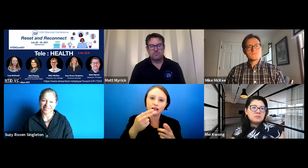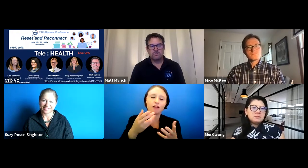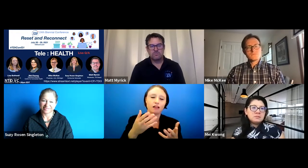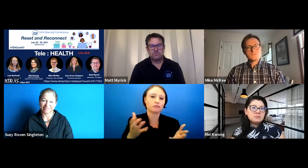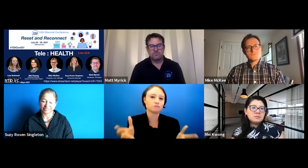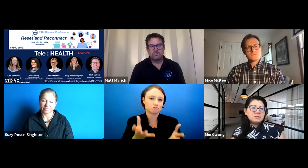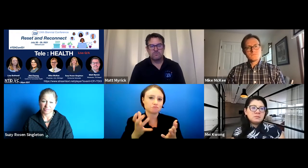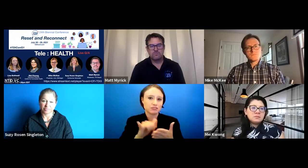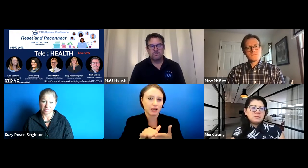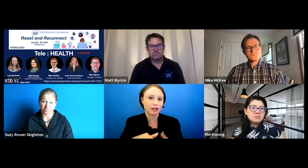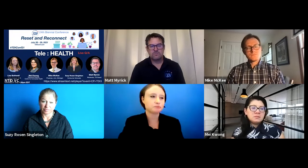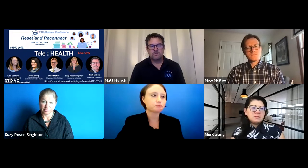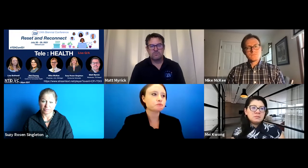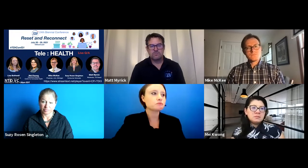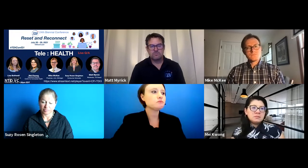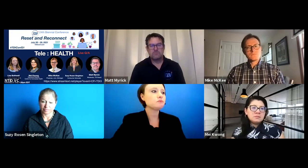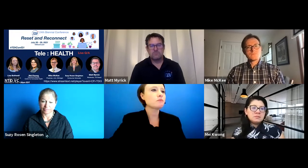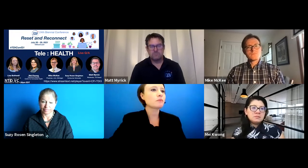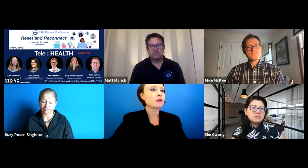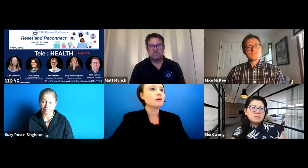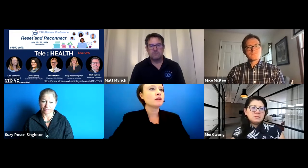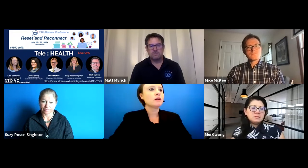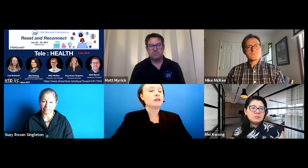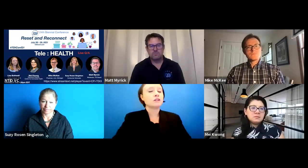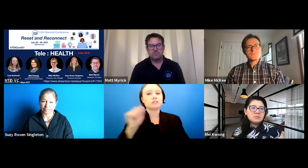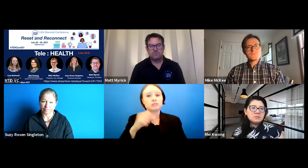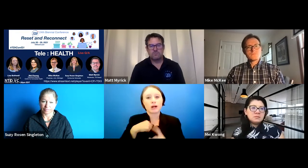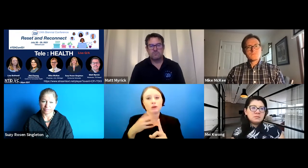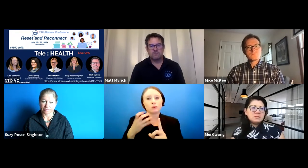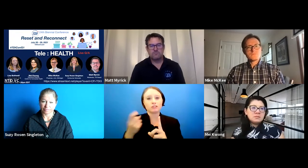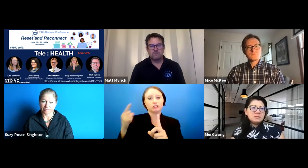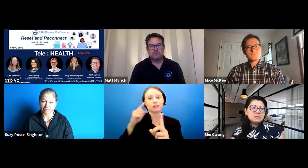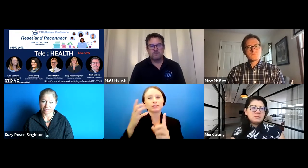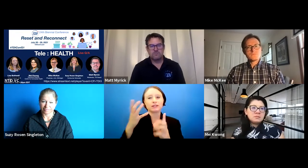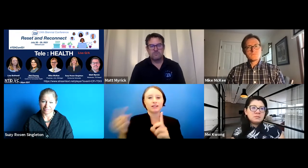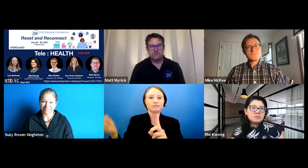have any questions about telehealth, I would encourage you to do that.